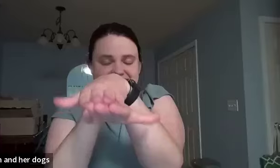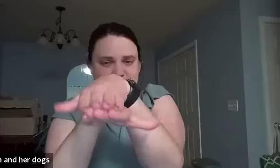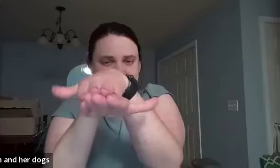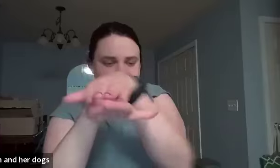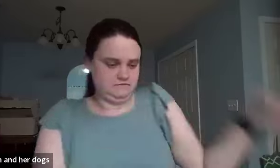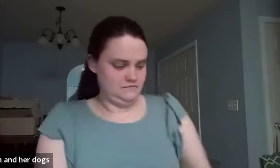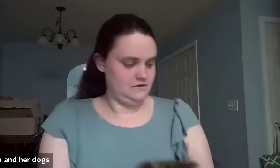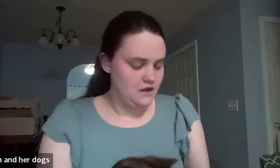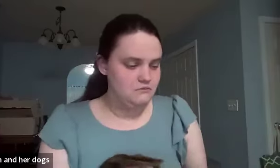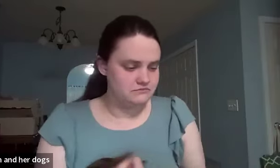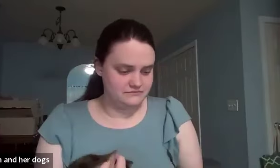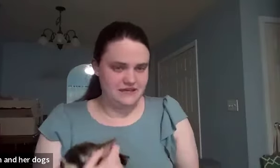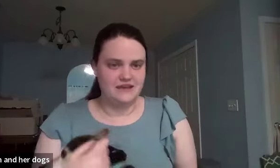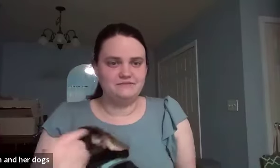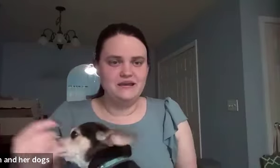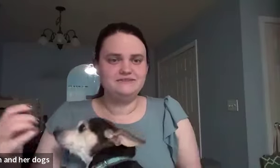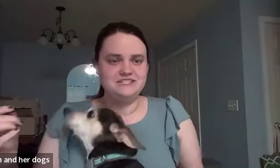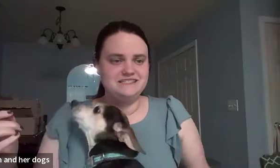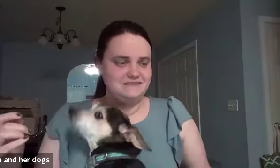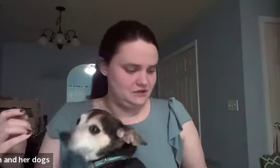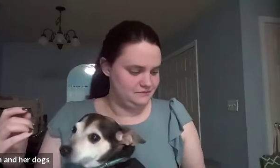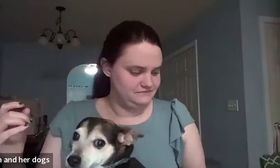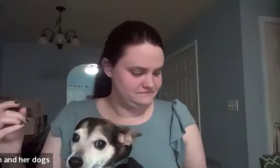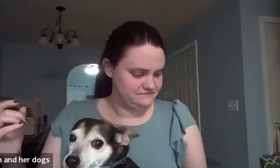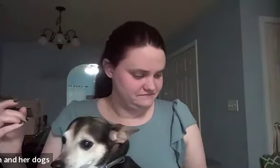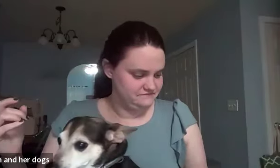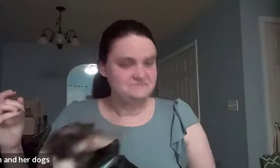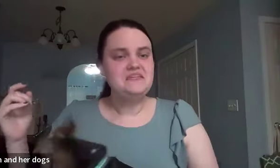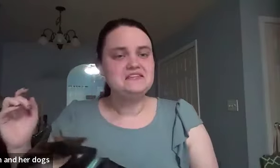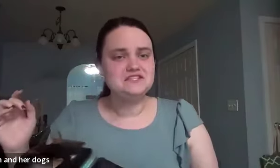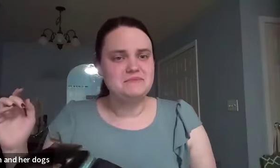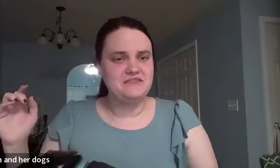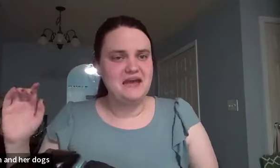Sea turtle. Oh, okay. Well, she's here. Sorry about that.